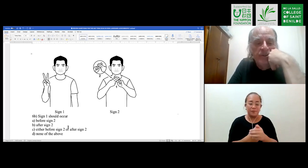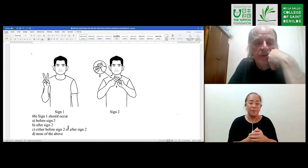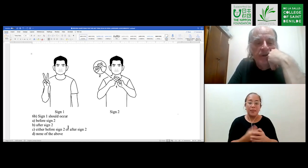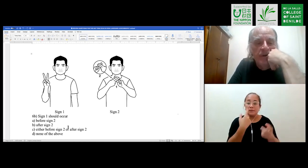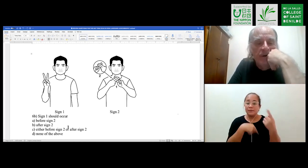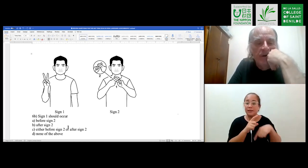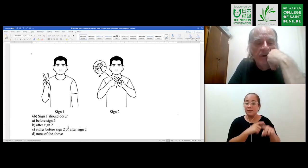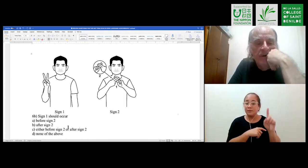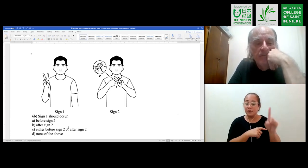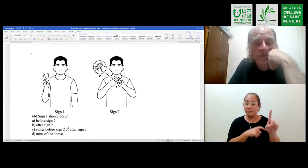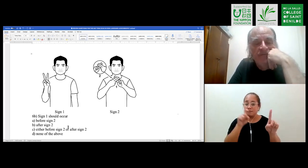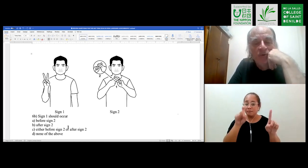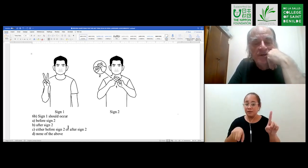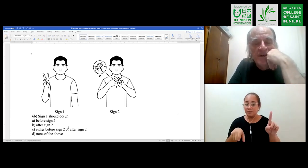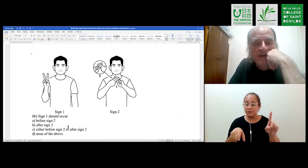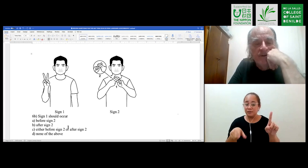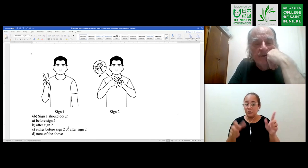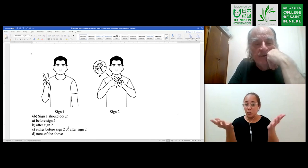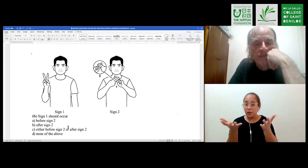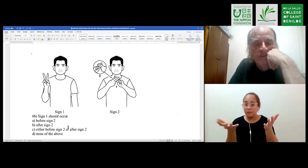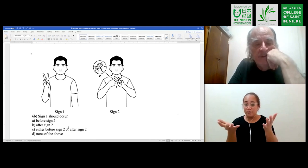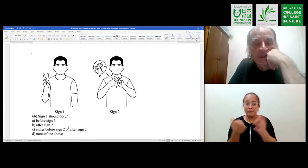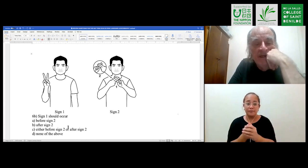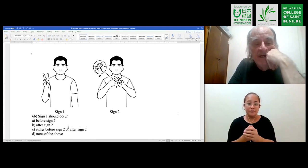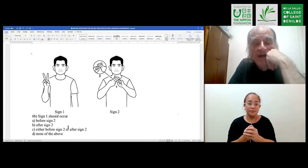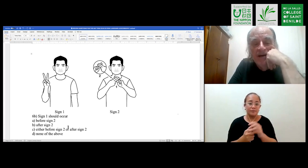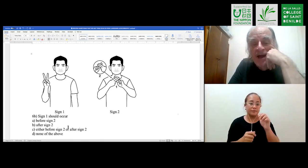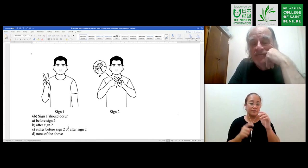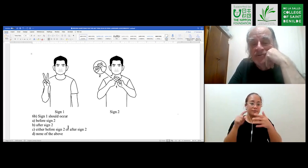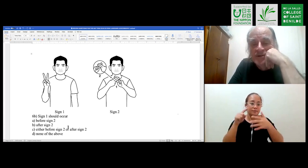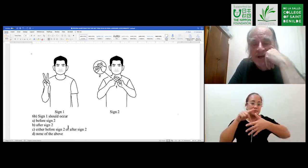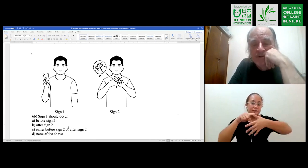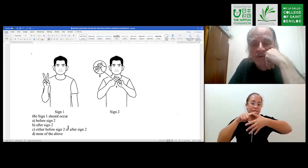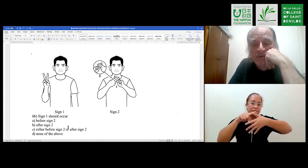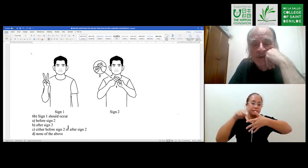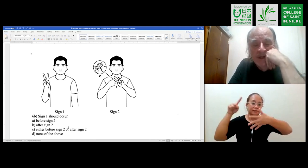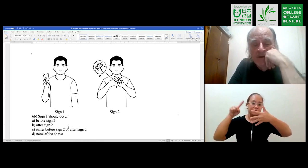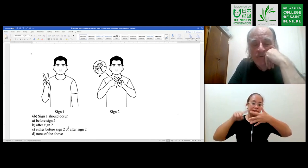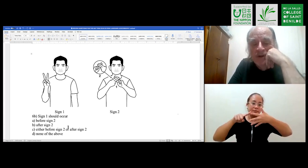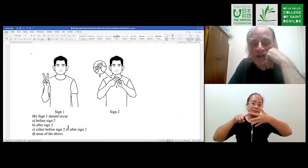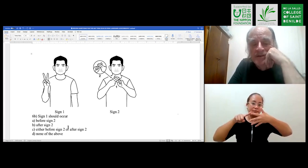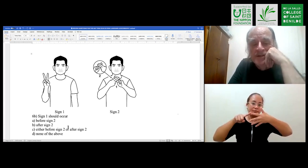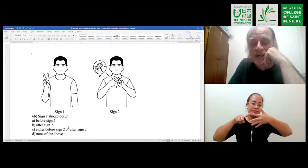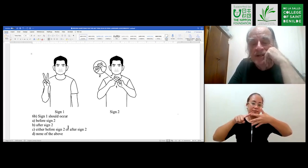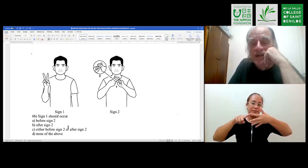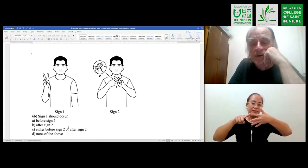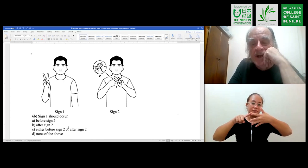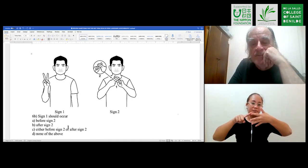should occur before sign 2, after sign 2. Really, C and D are not